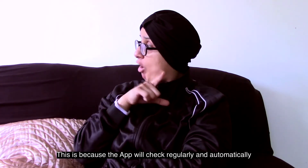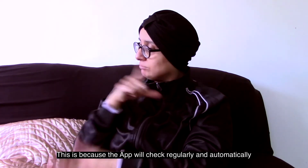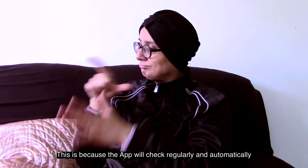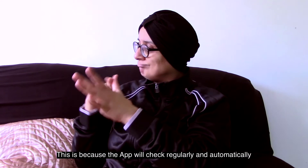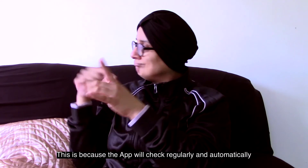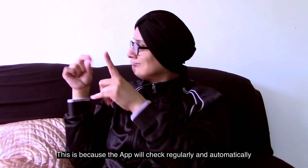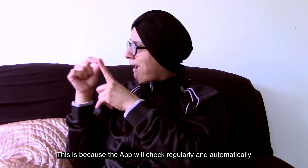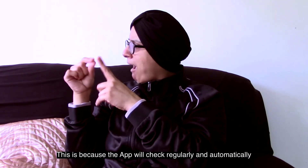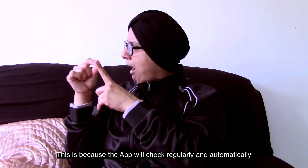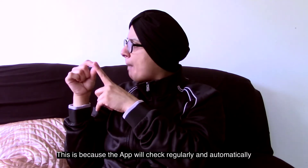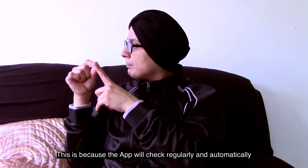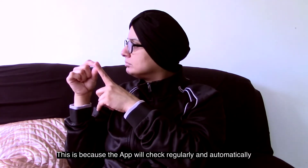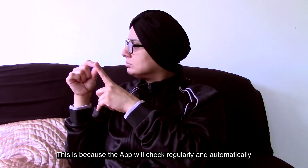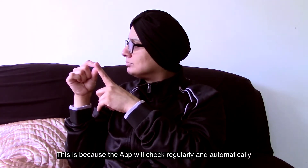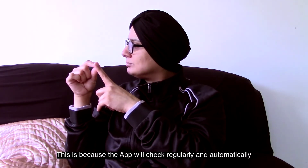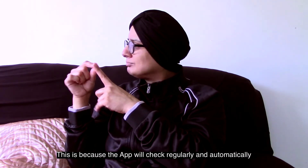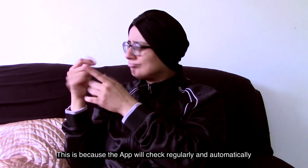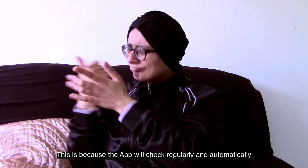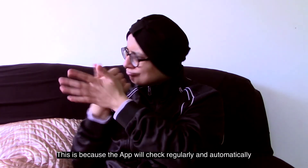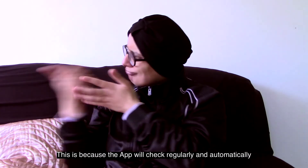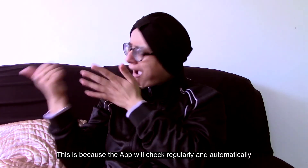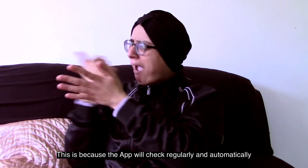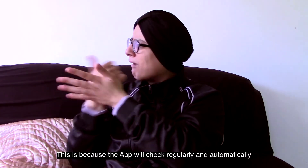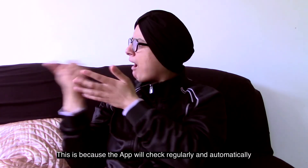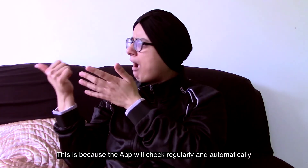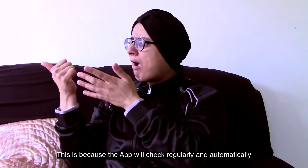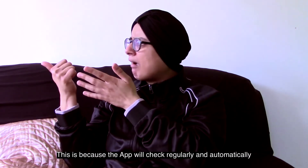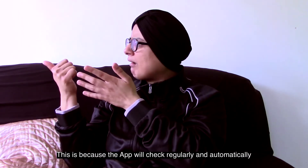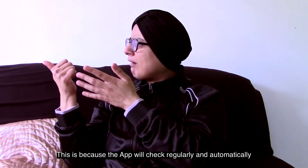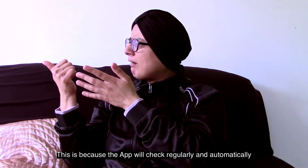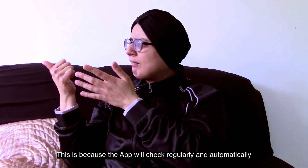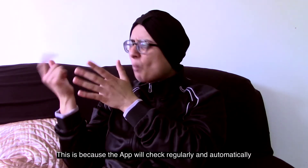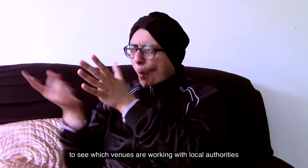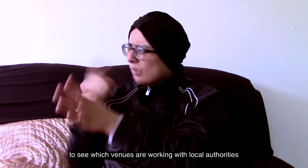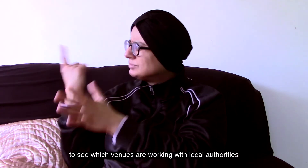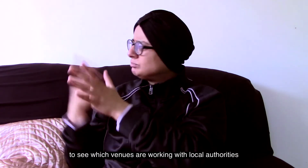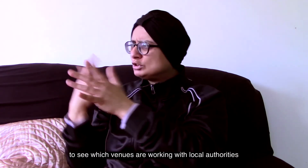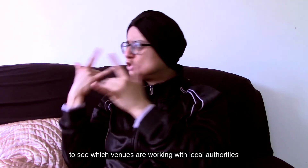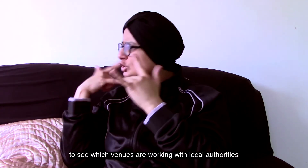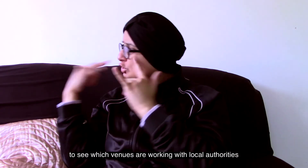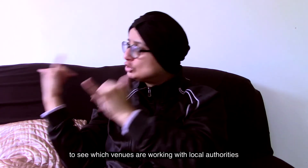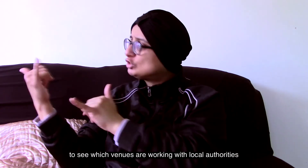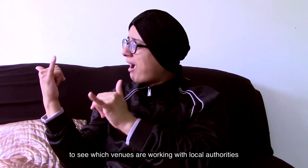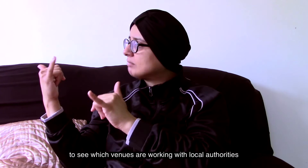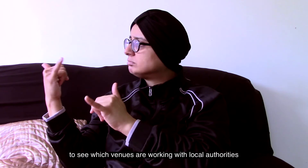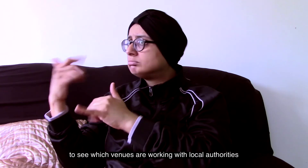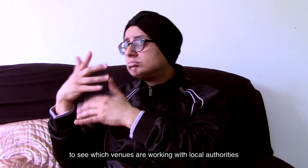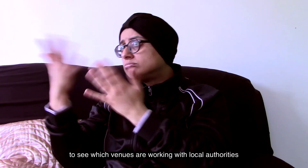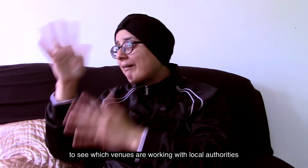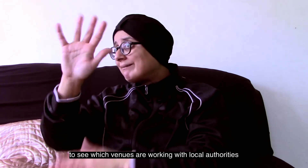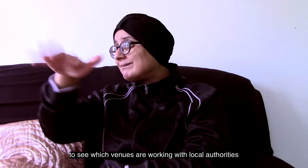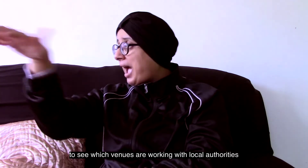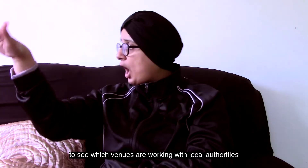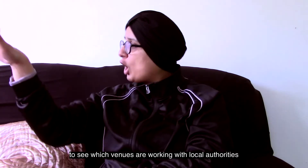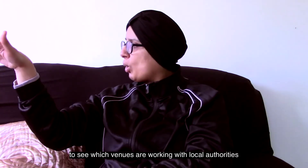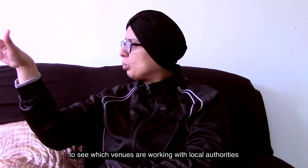This is because the app will check regularly and automatically to see which venues are working with